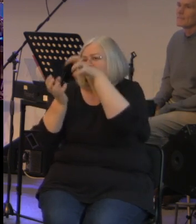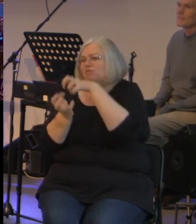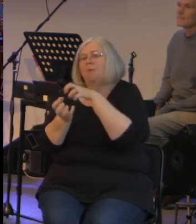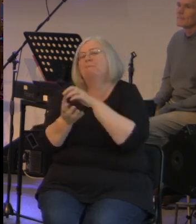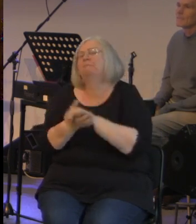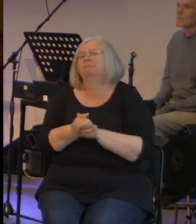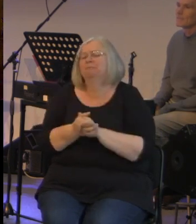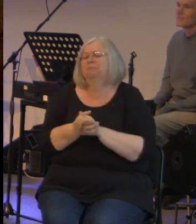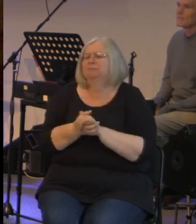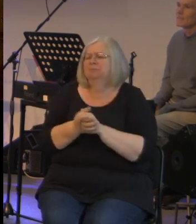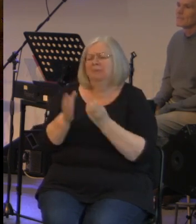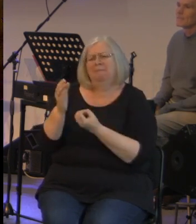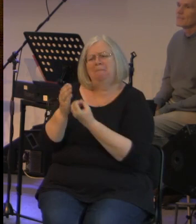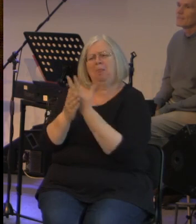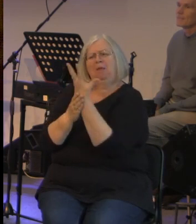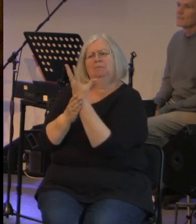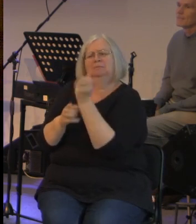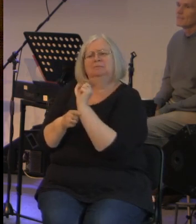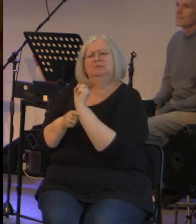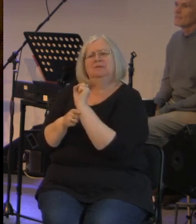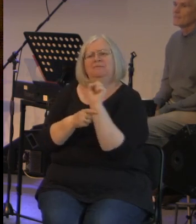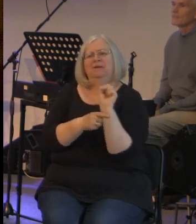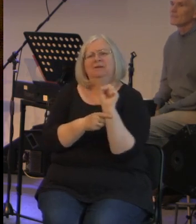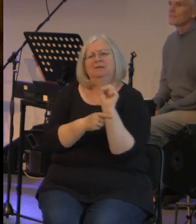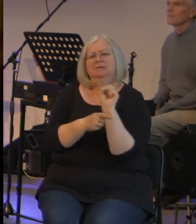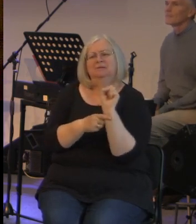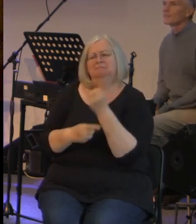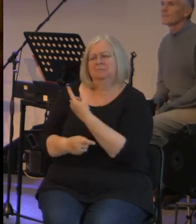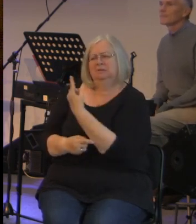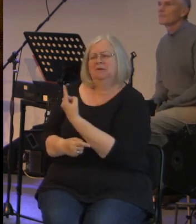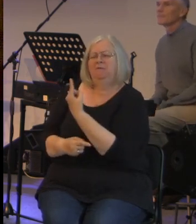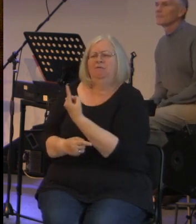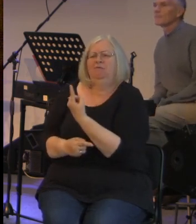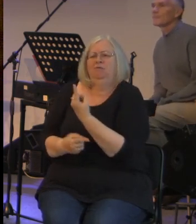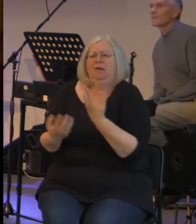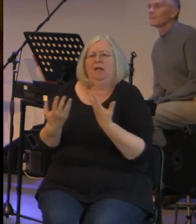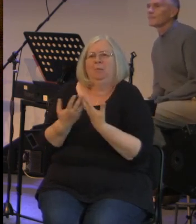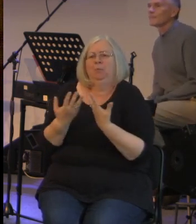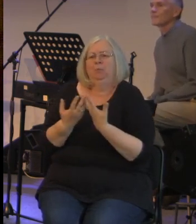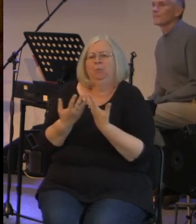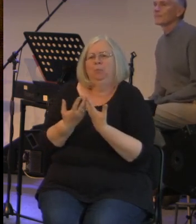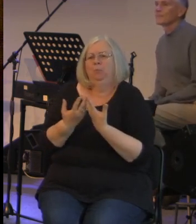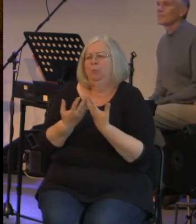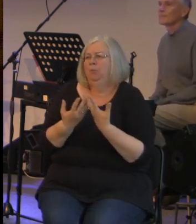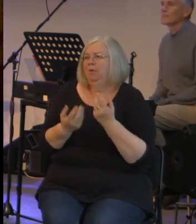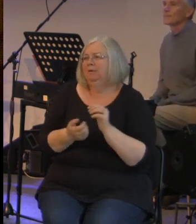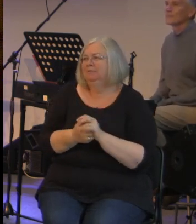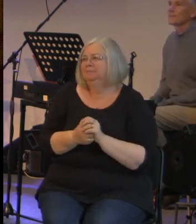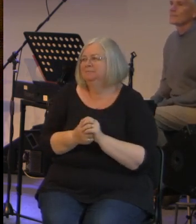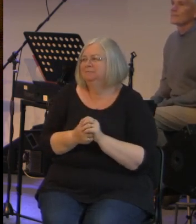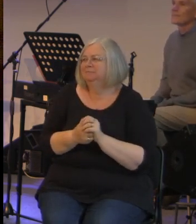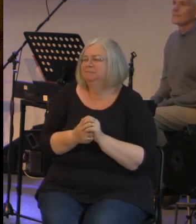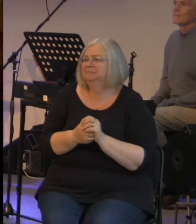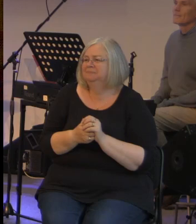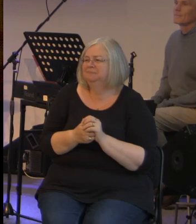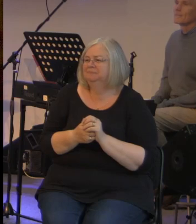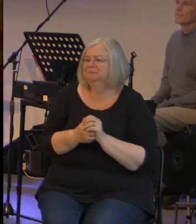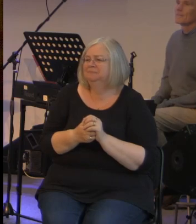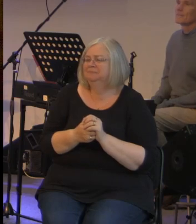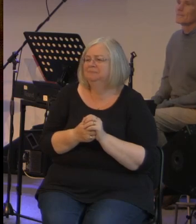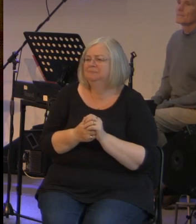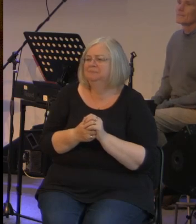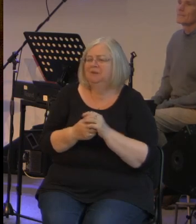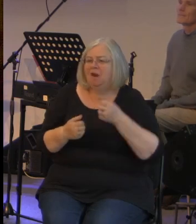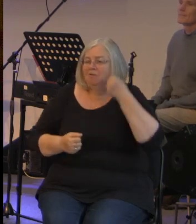defend themselves and protect themselves from their enemies. But how do they do it? Can they block